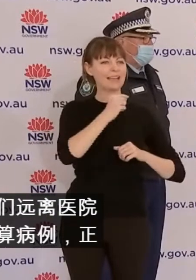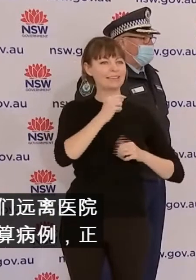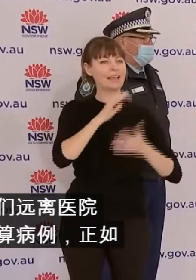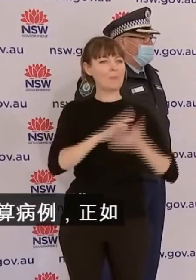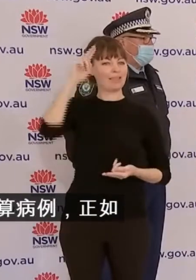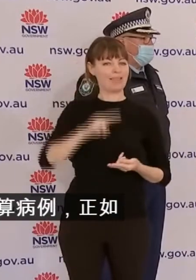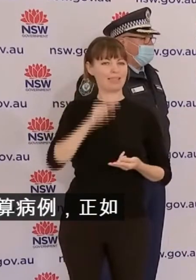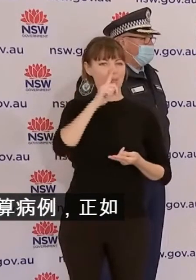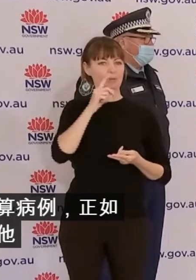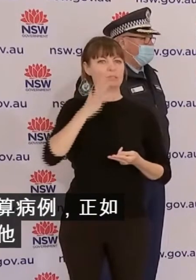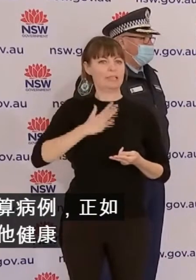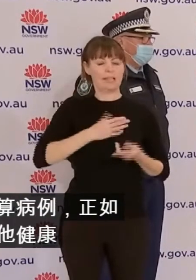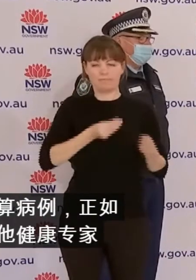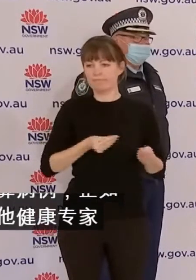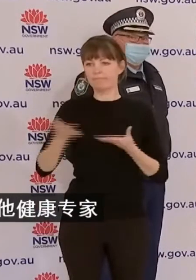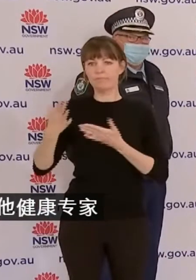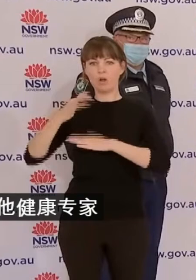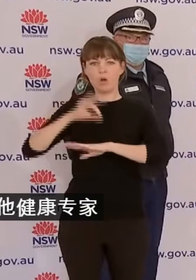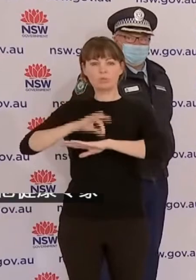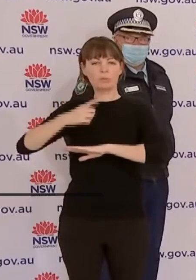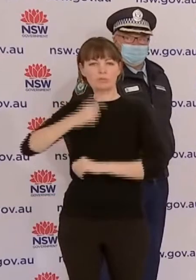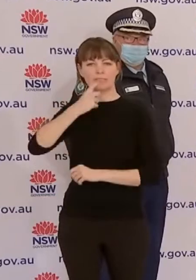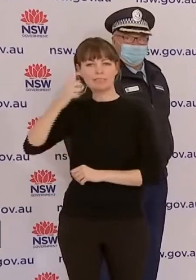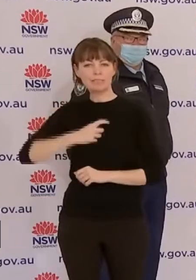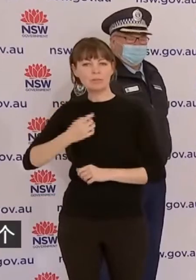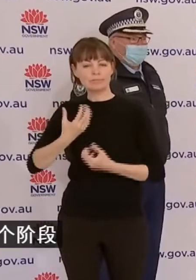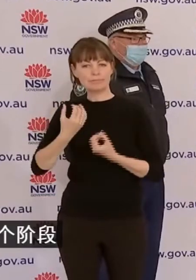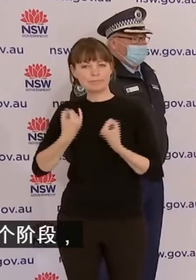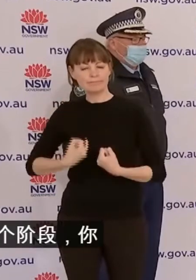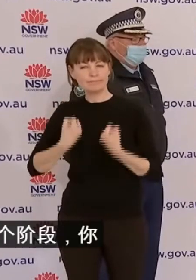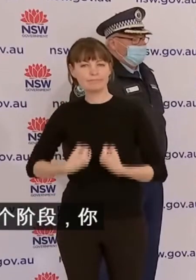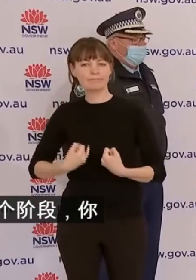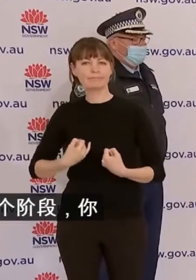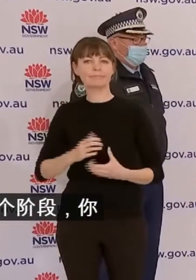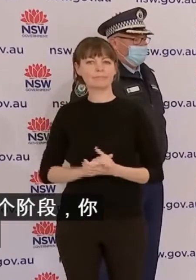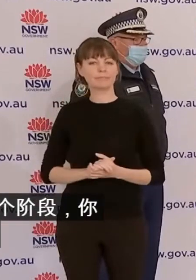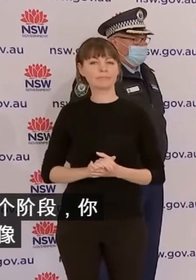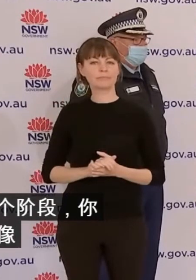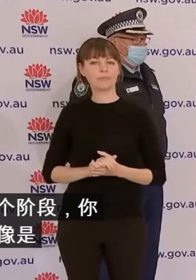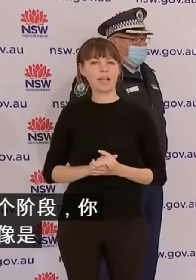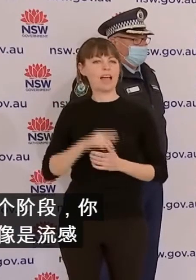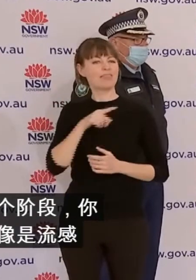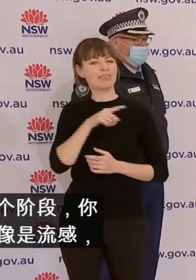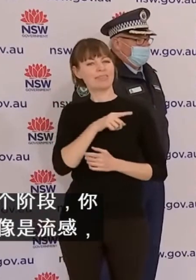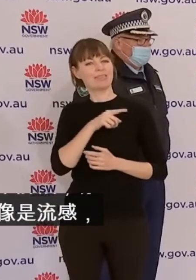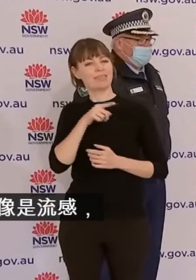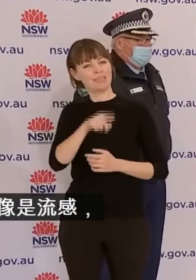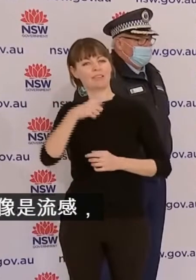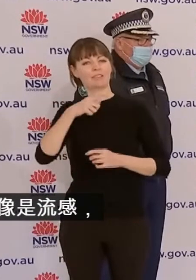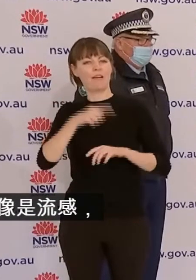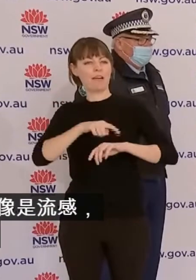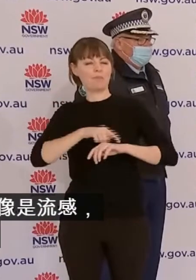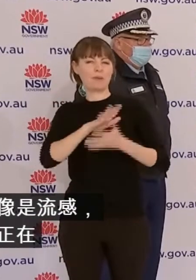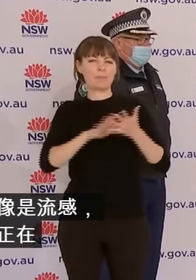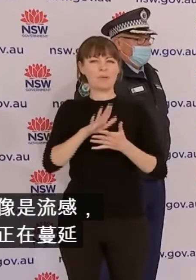the cases. And as Dr. Chan and other health experts have said, you transition then to a stage where you regard COVID as more like the flu as opposed